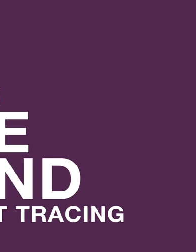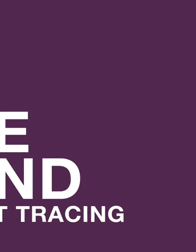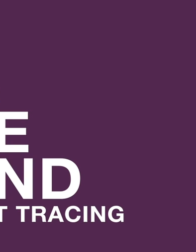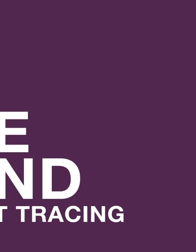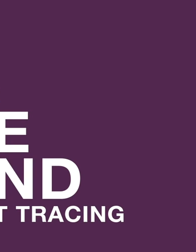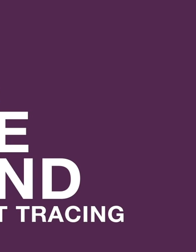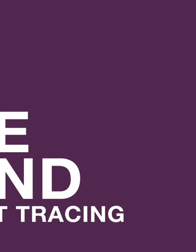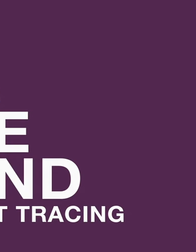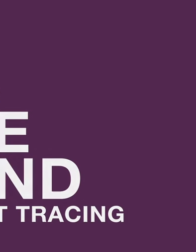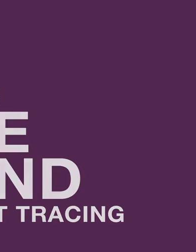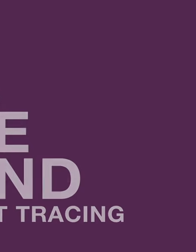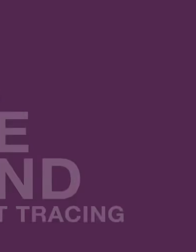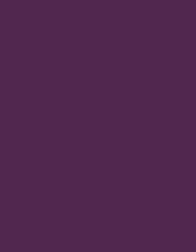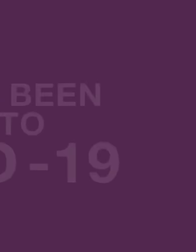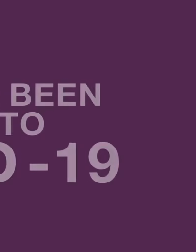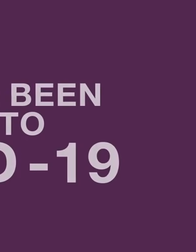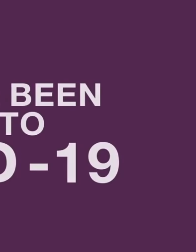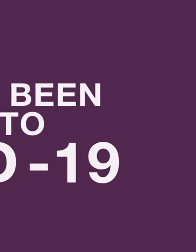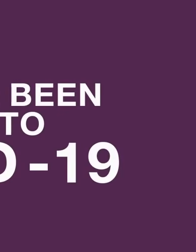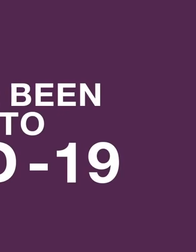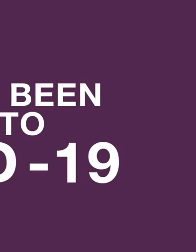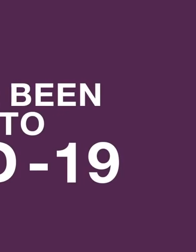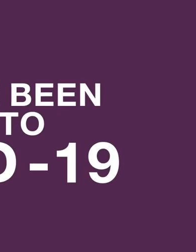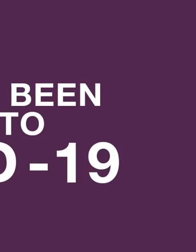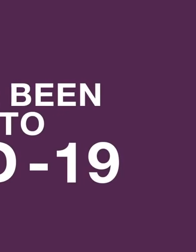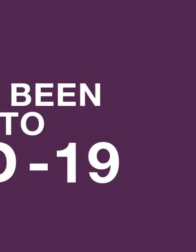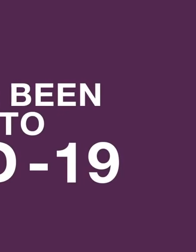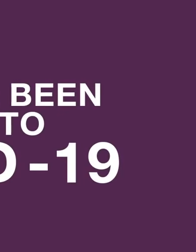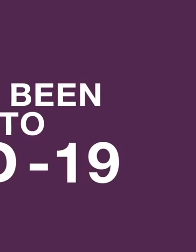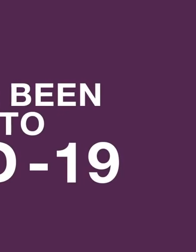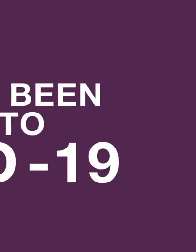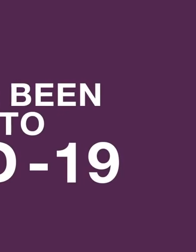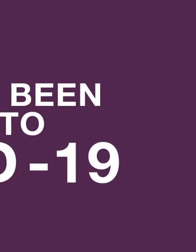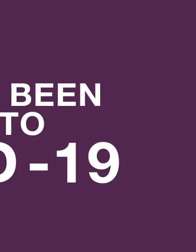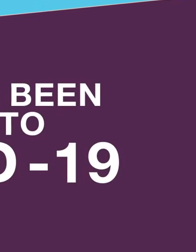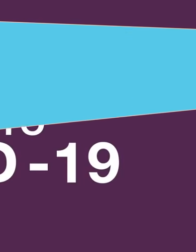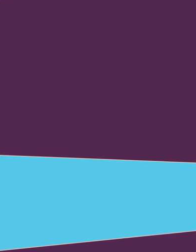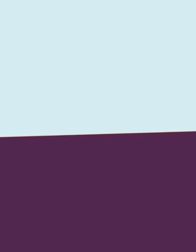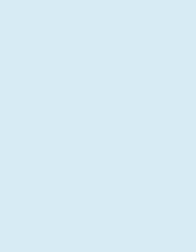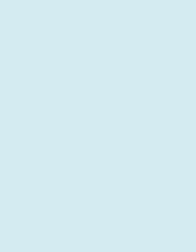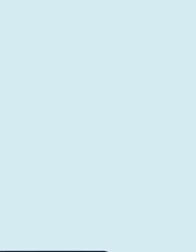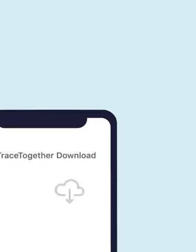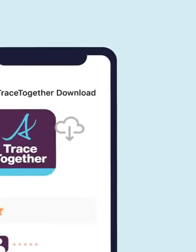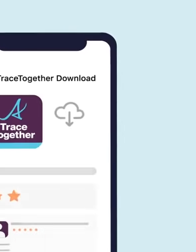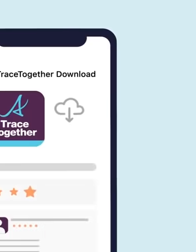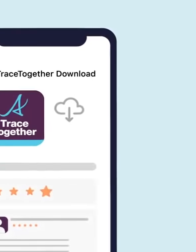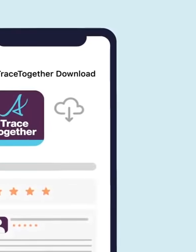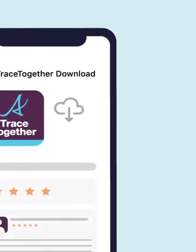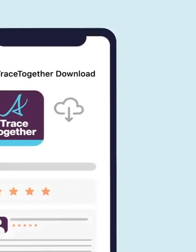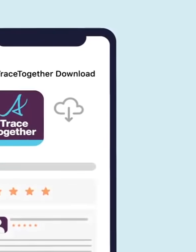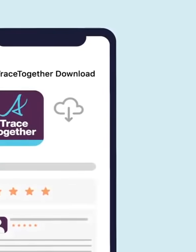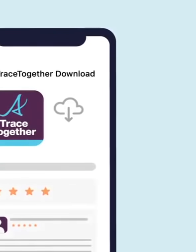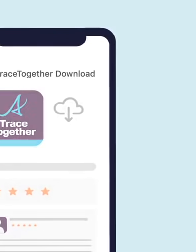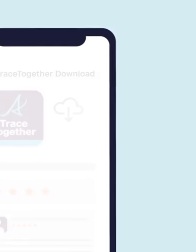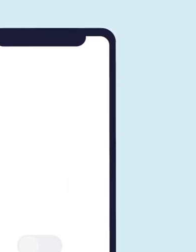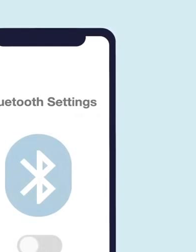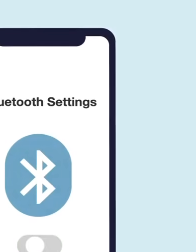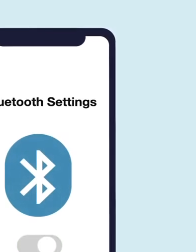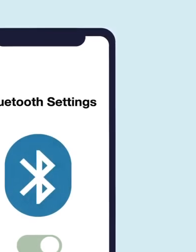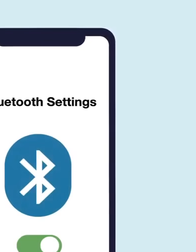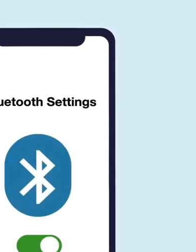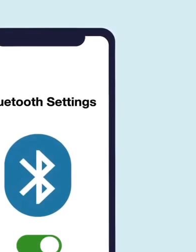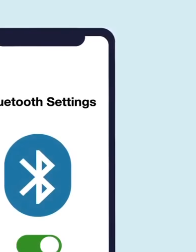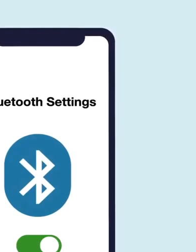that Apple is aware of, and they're working on a fix to software, and so we anticipate that this is something that will be resolved in the future going